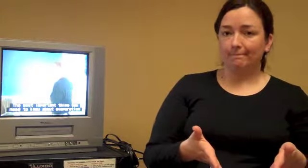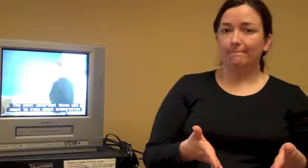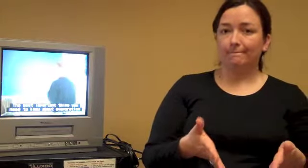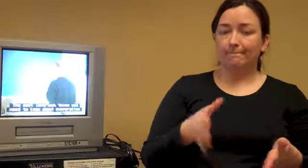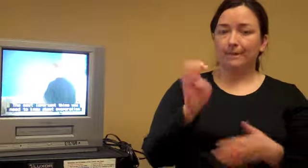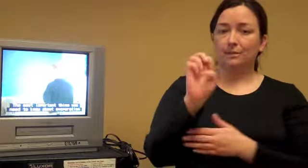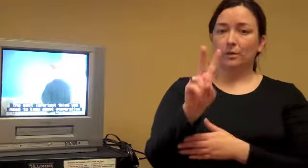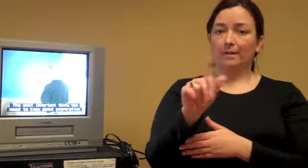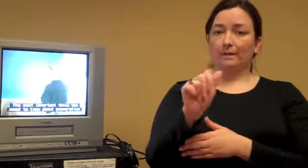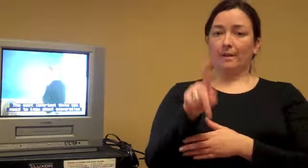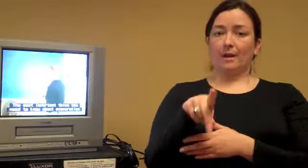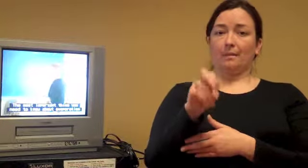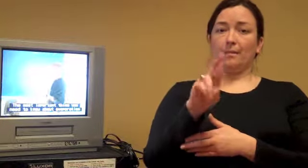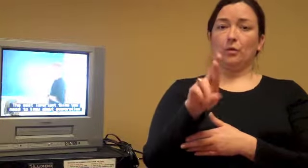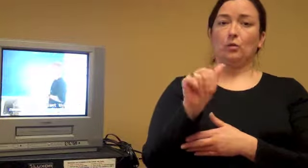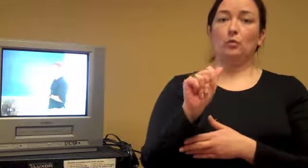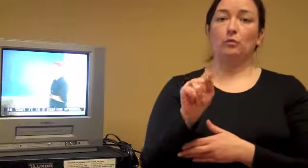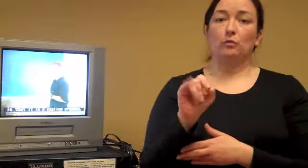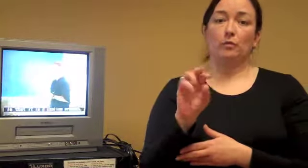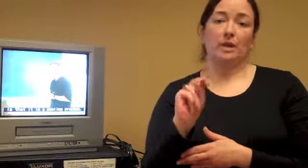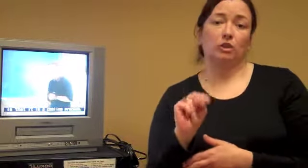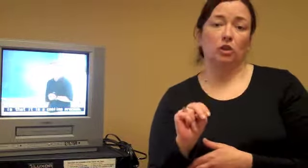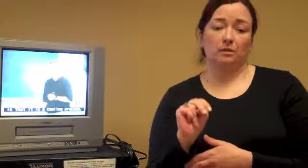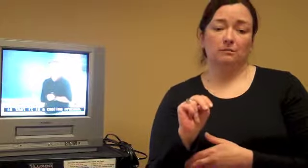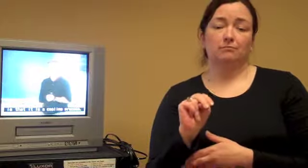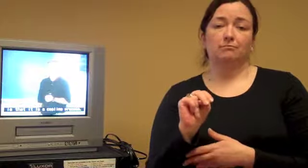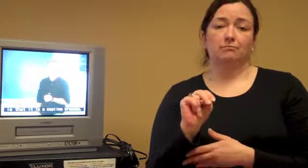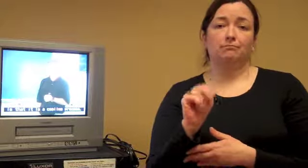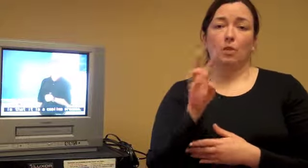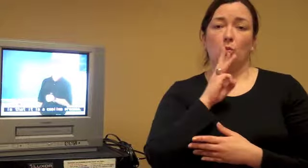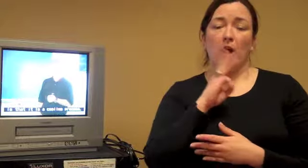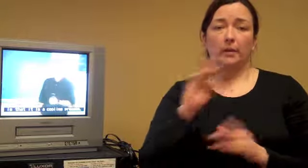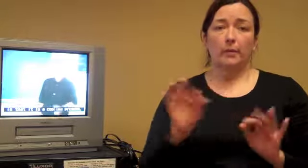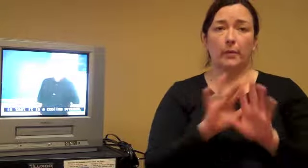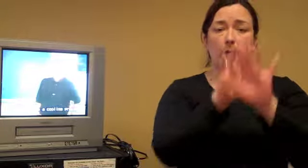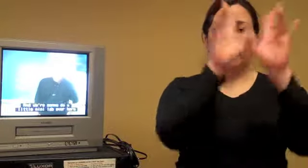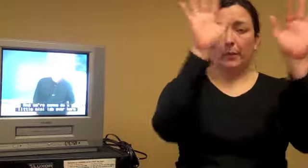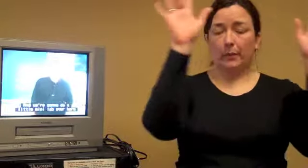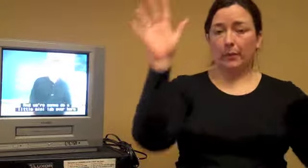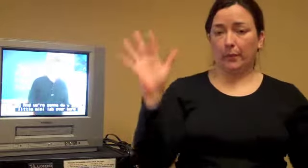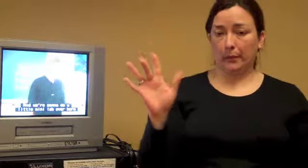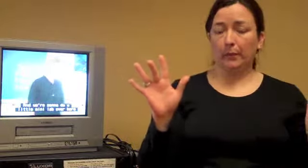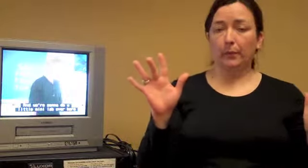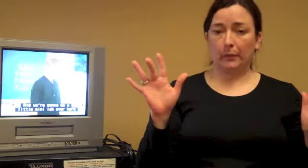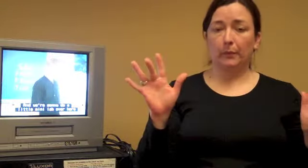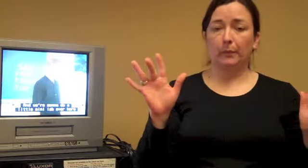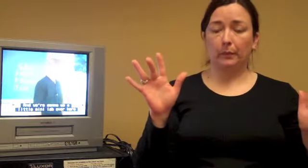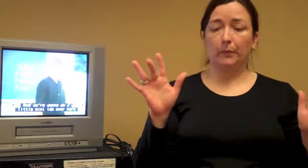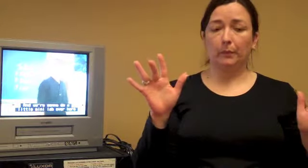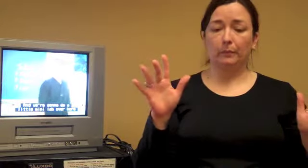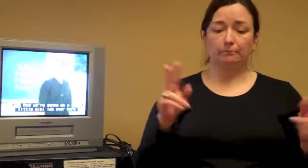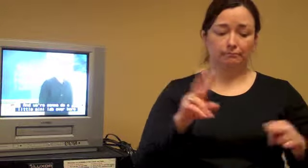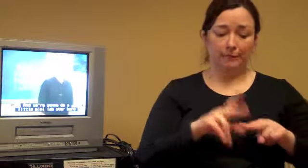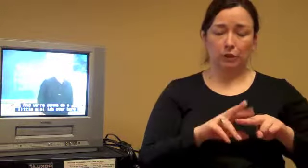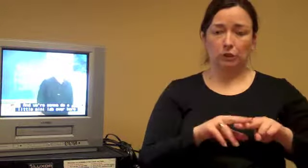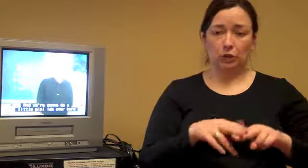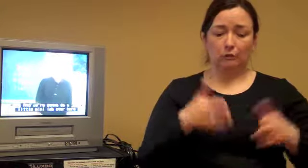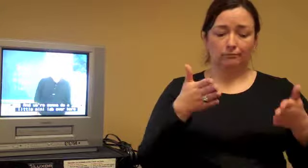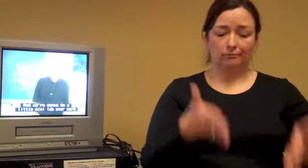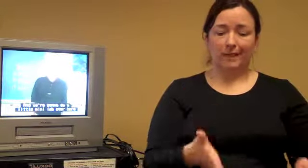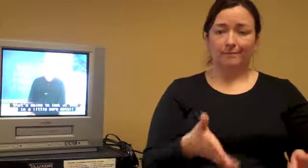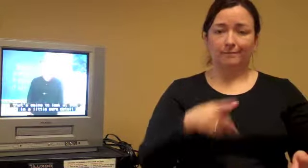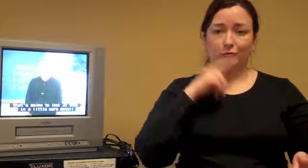the most important thing you need to know about evaporation is it's a cooling process. And we're going to do a little mini lab